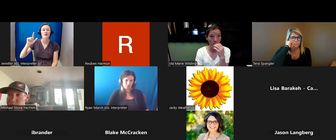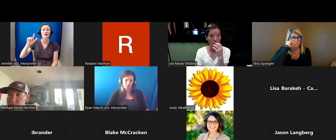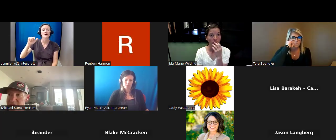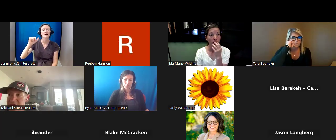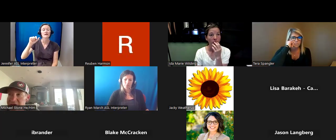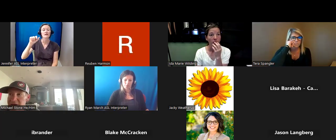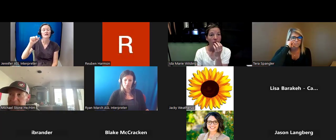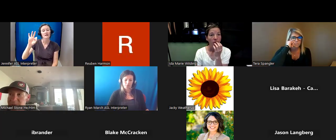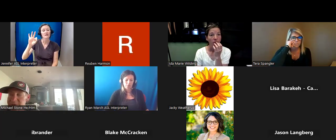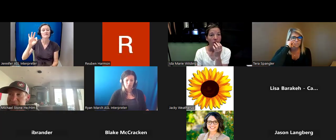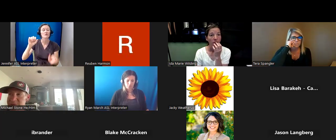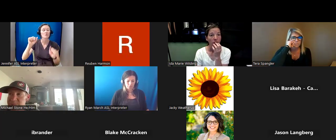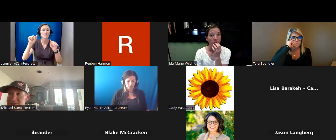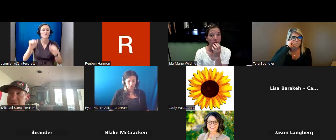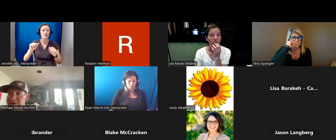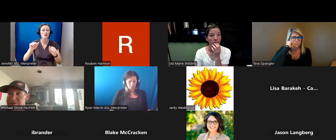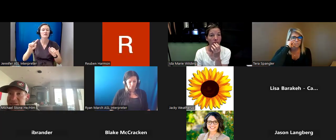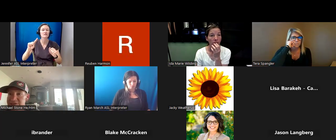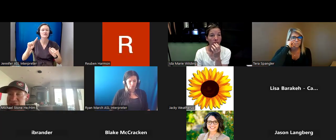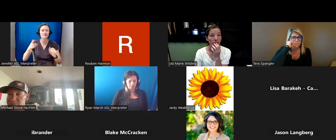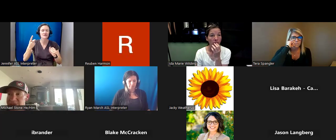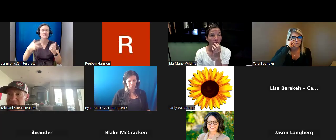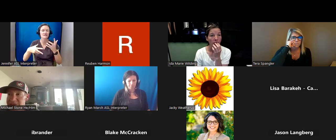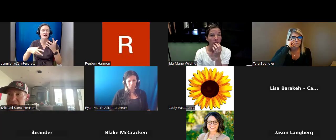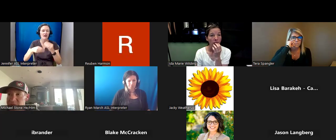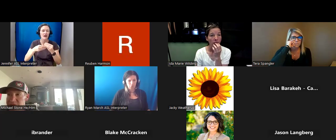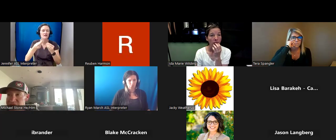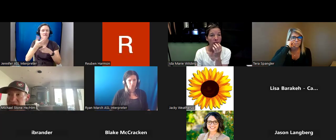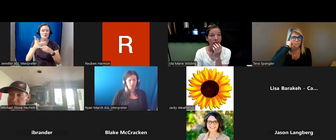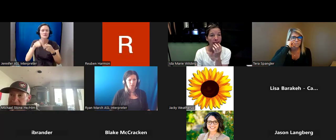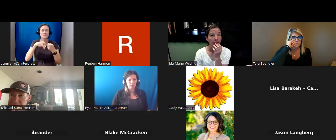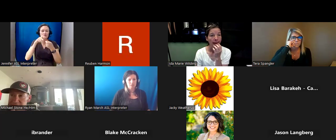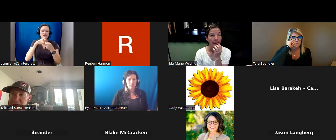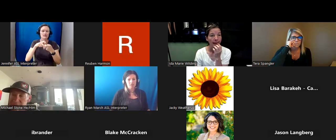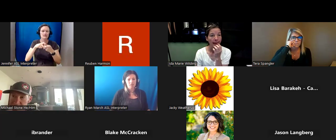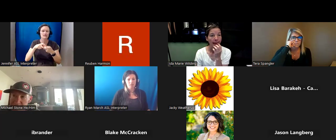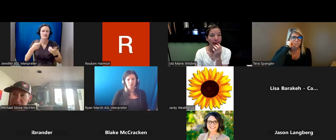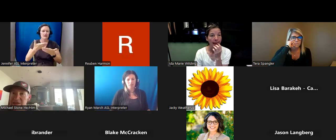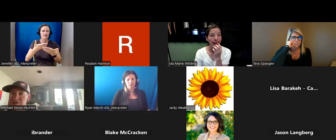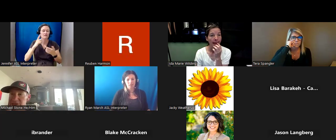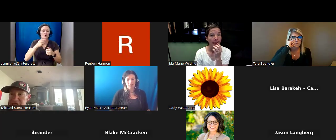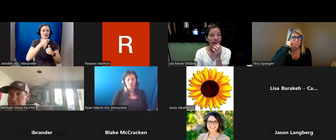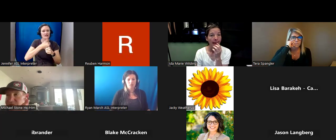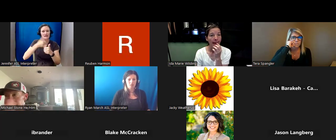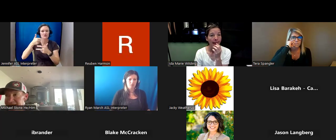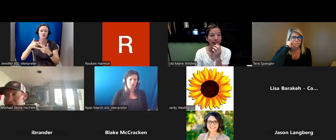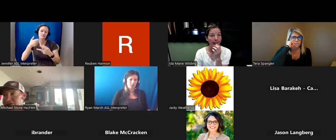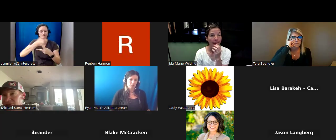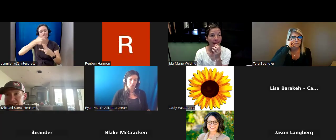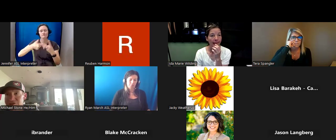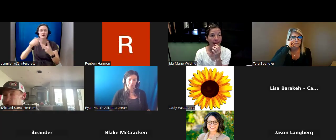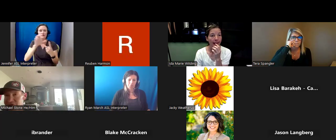add a couple specifics to each committee, in other words, rather than we're calling it legislative